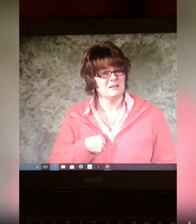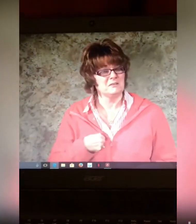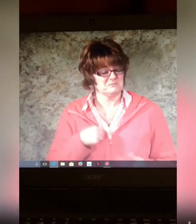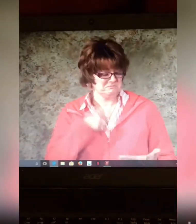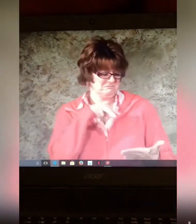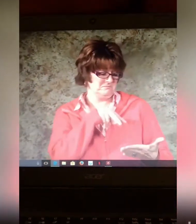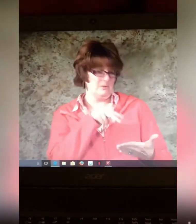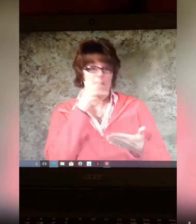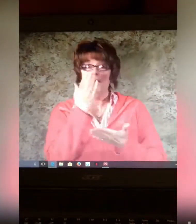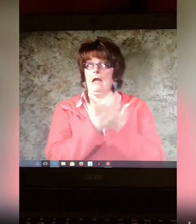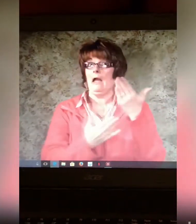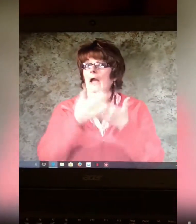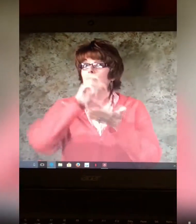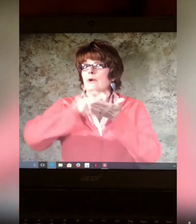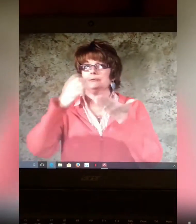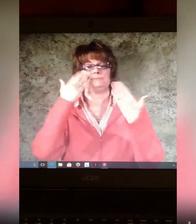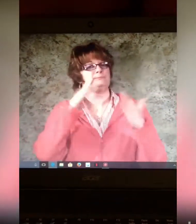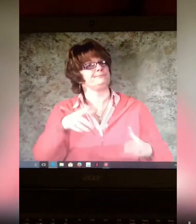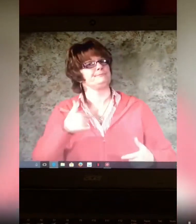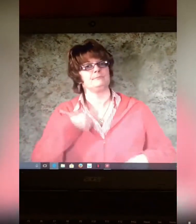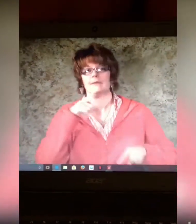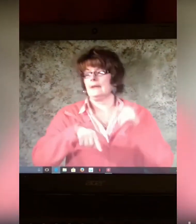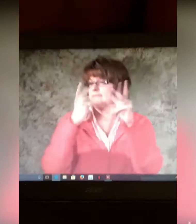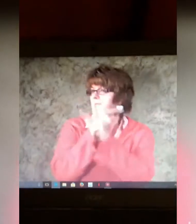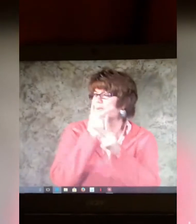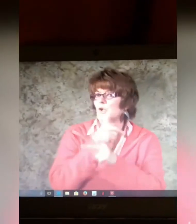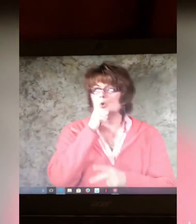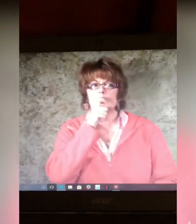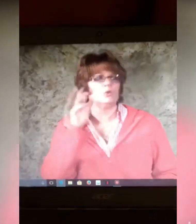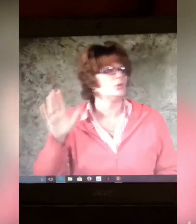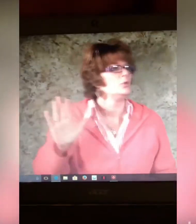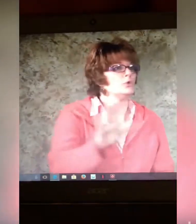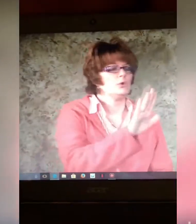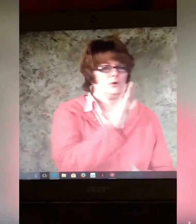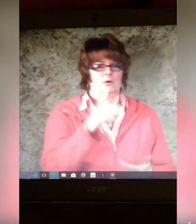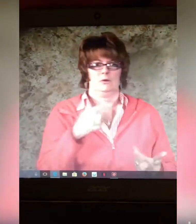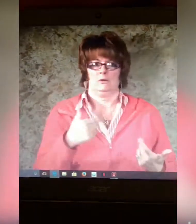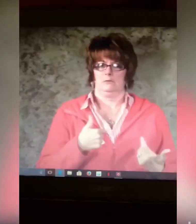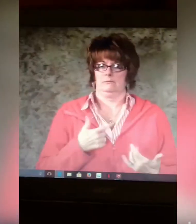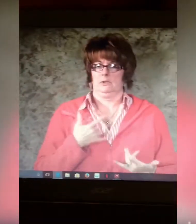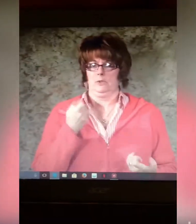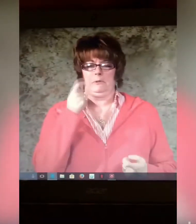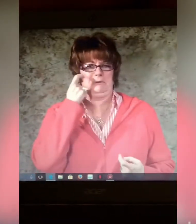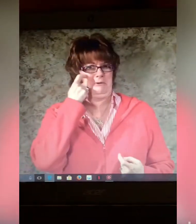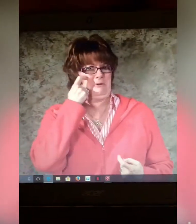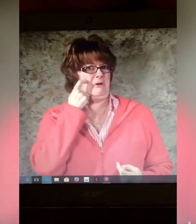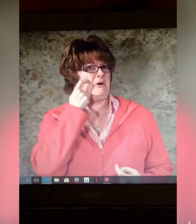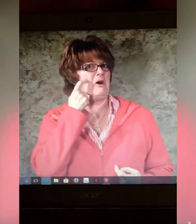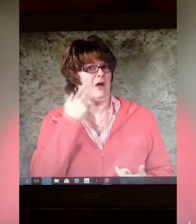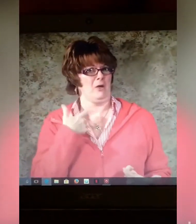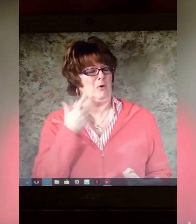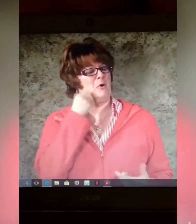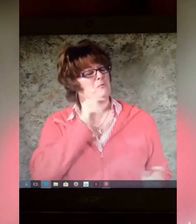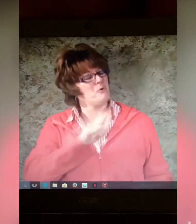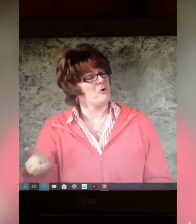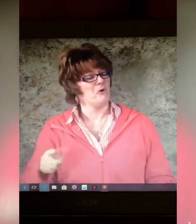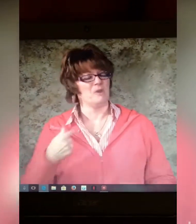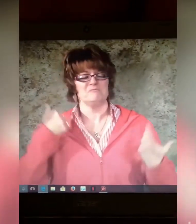think I smell bad? They don't like me? I don't even know the handwriting. I just could not figure out who wrote this card. And I was scarred by